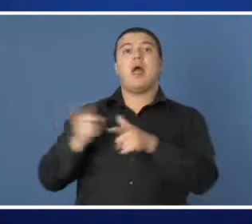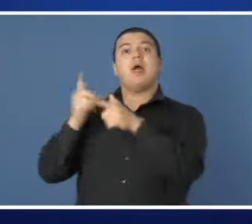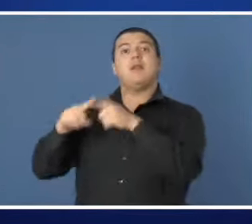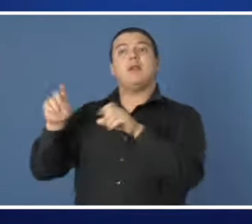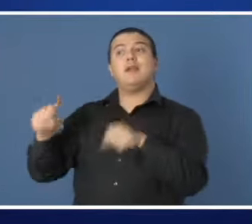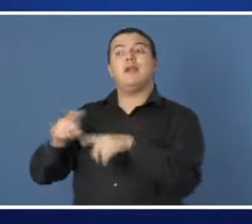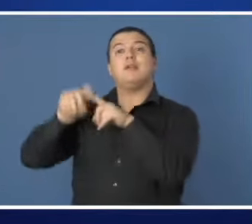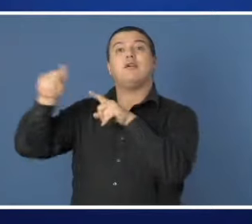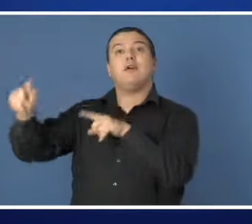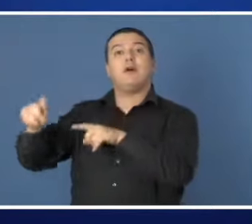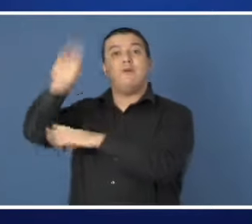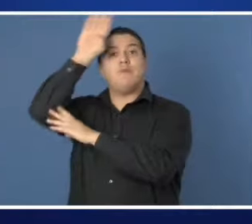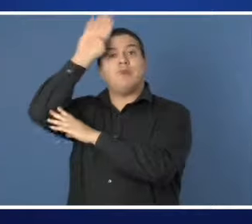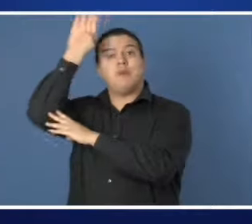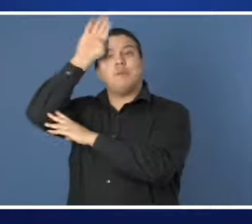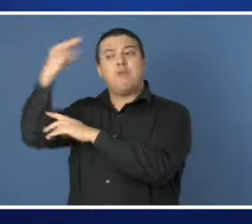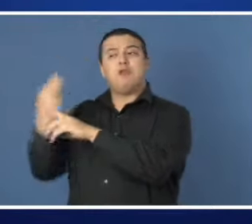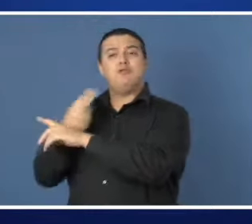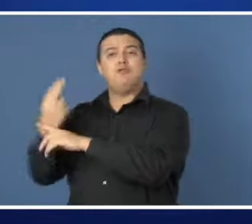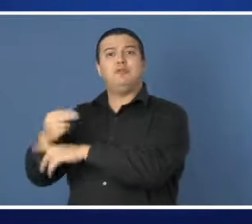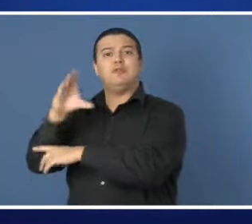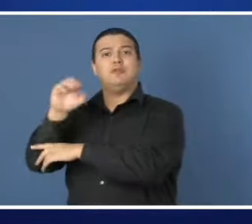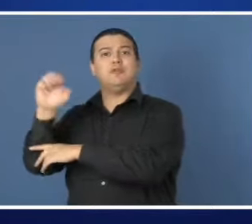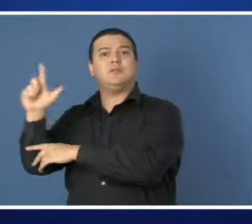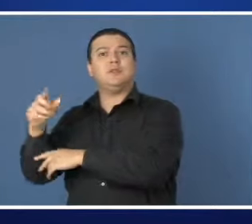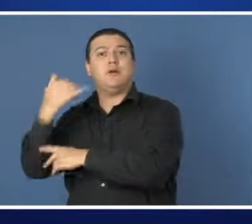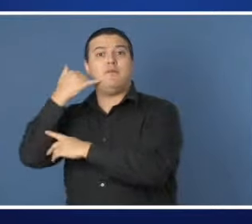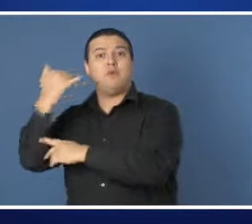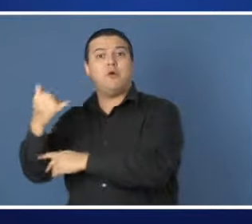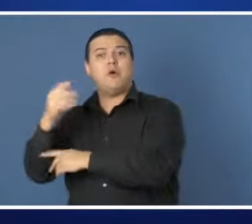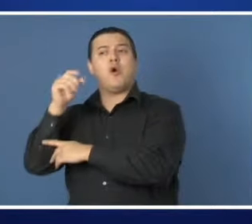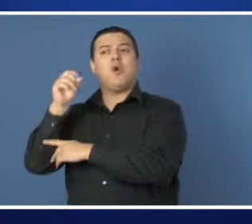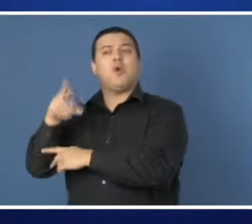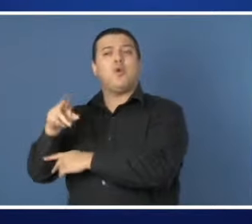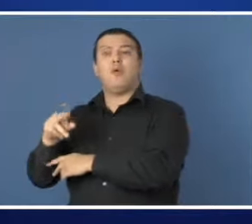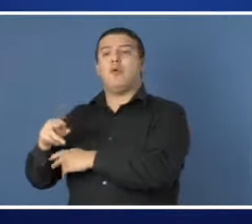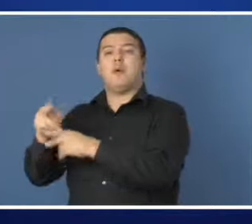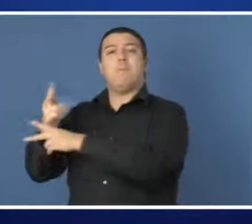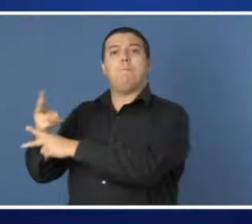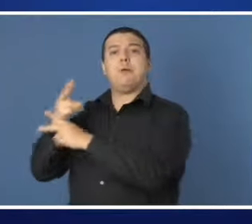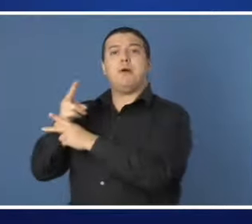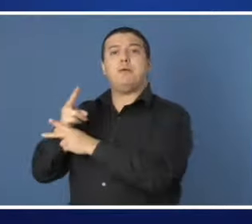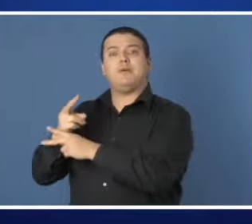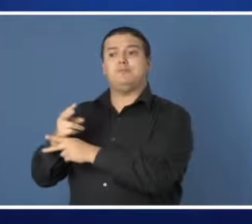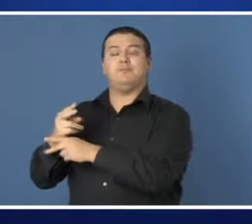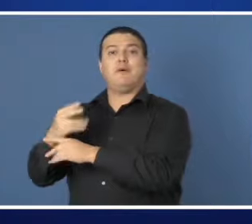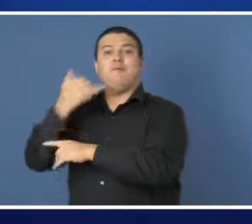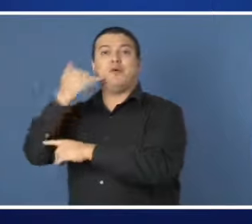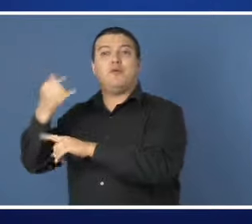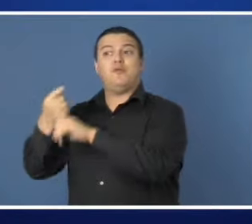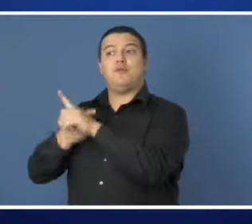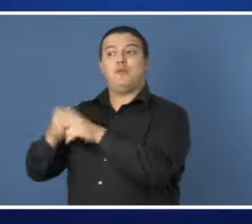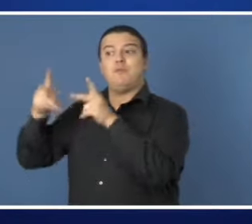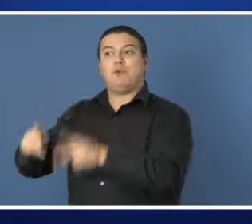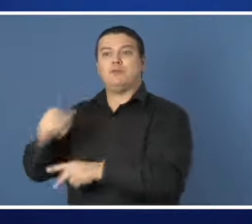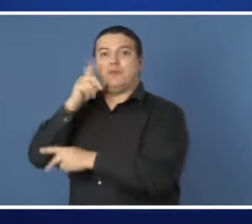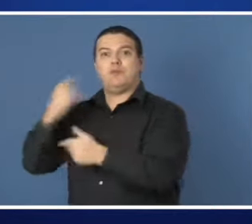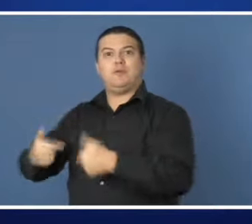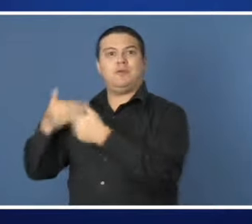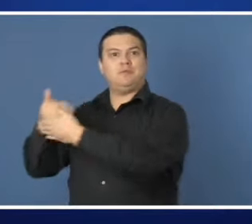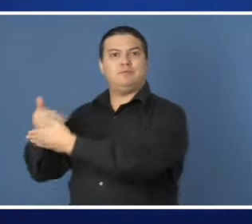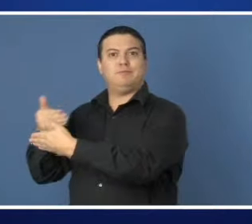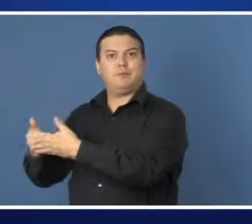Call the fire department from outside using a cellular phone or a neighbor's phone once you are safely away